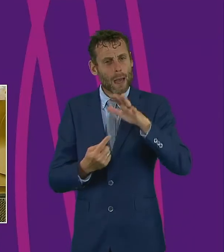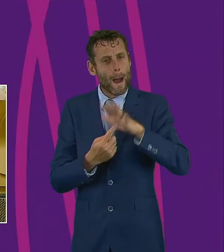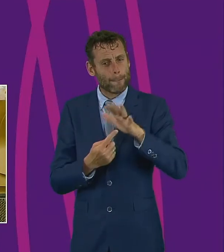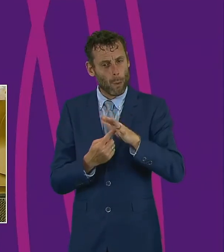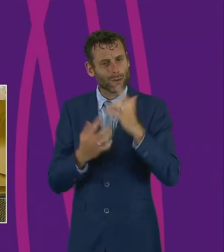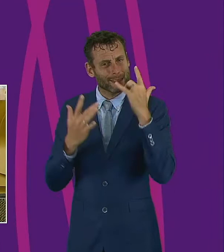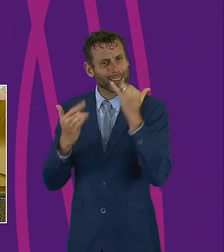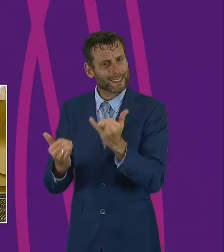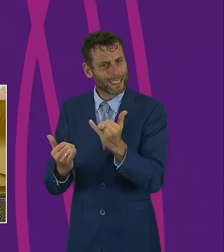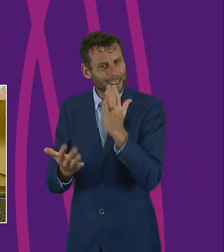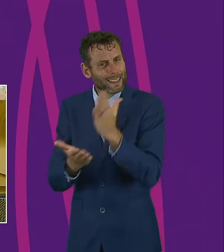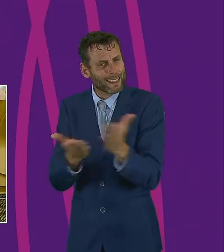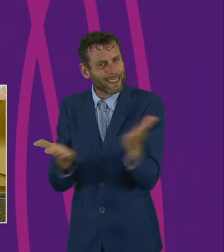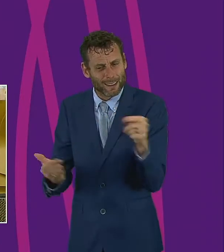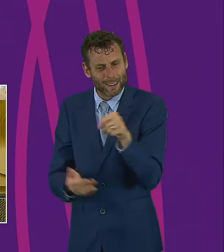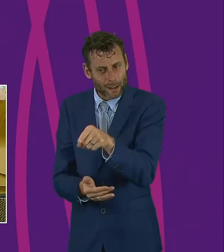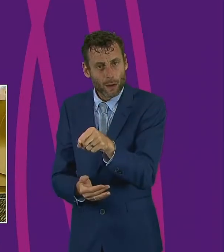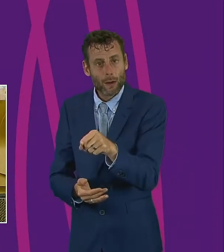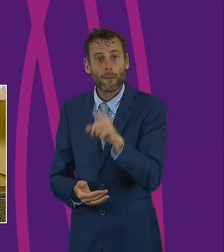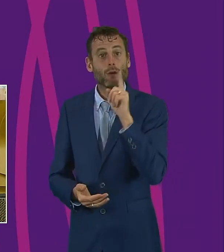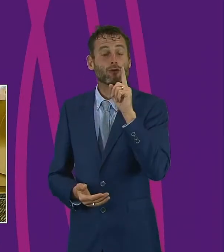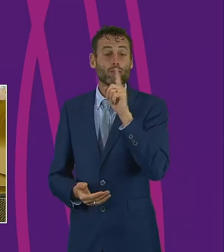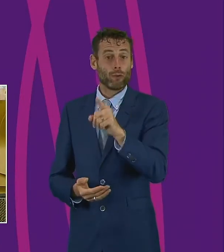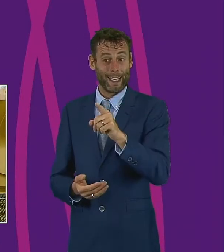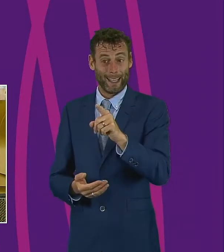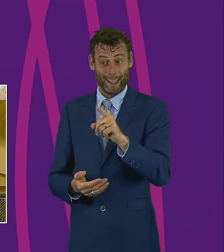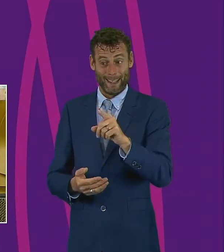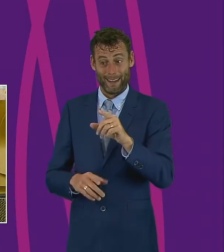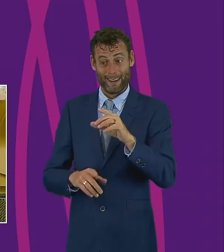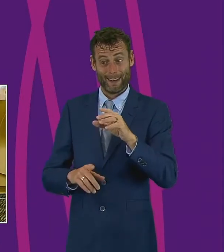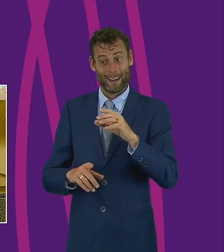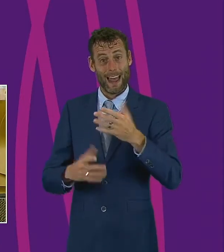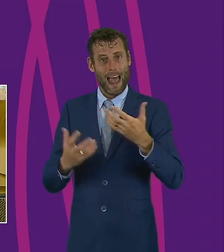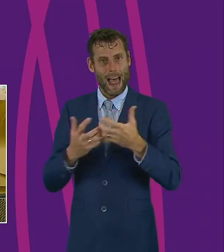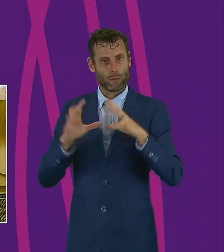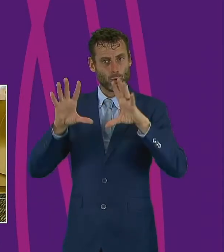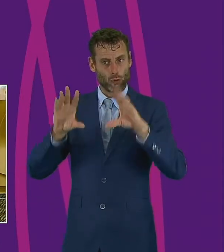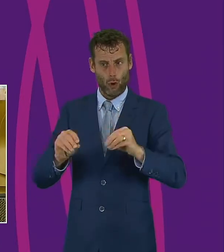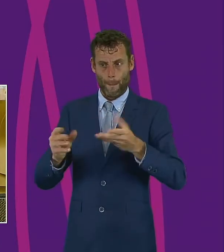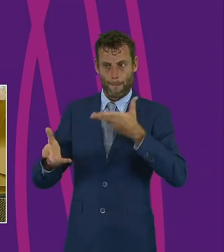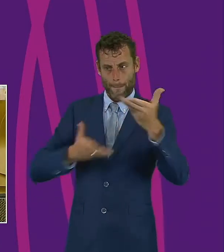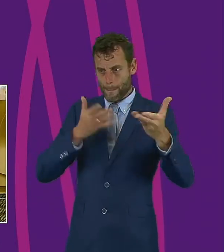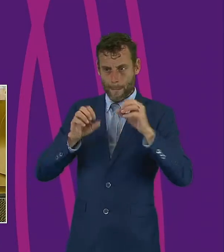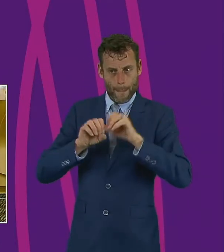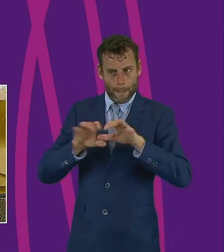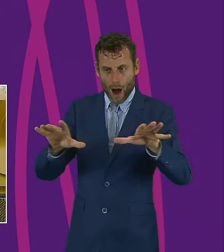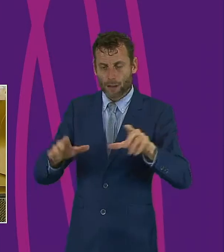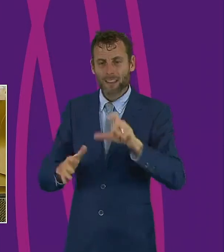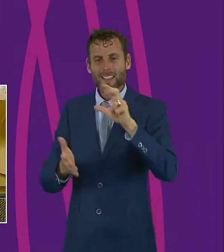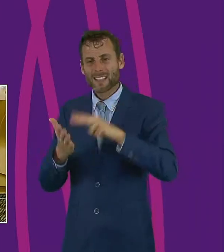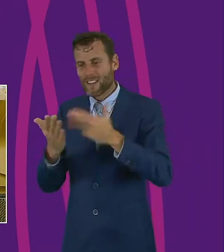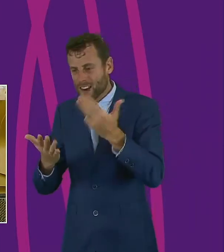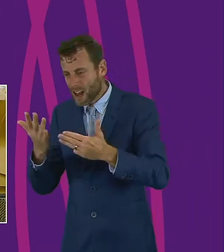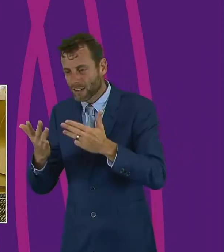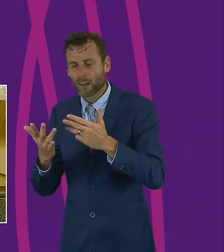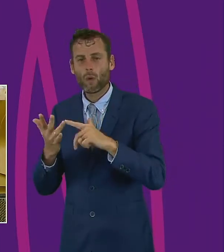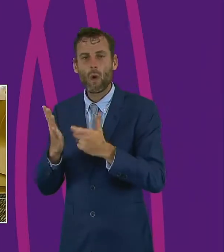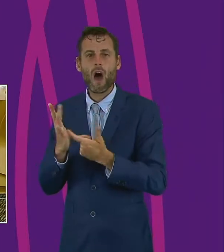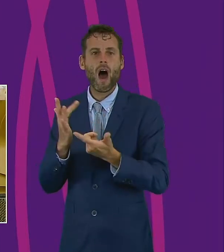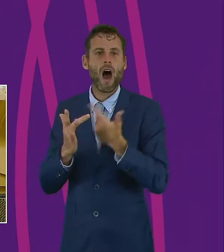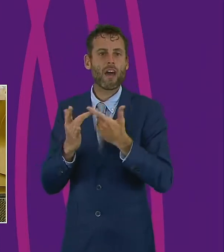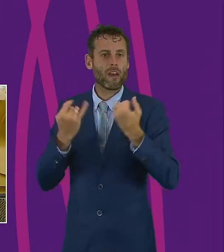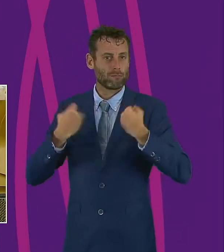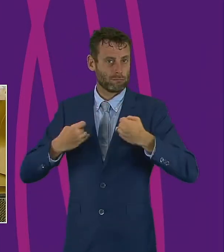testing, the fundamentally important aspect of tackling COVID or any other infectious disease in a care home or anywhere else